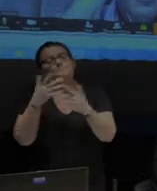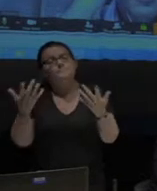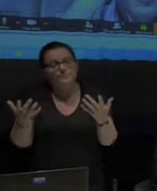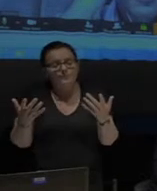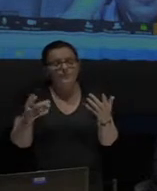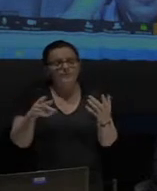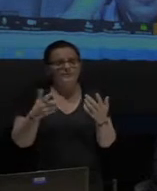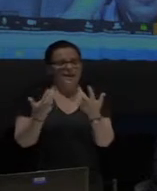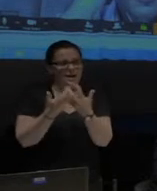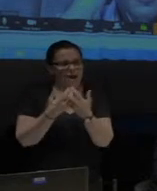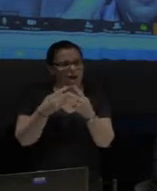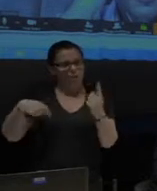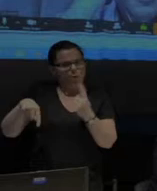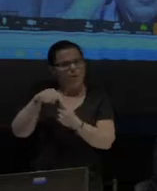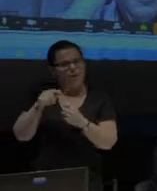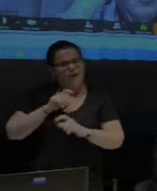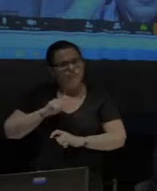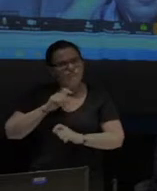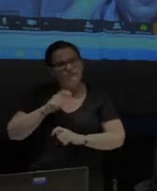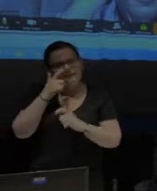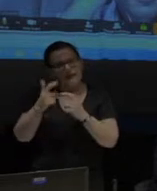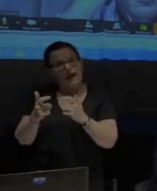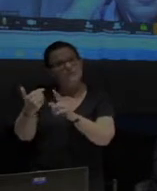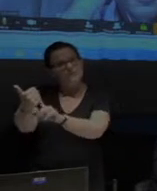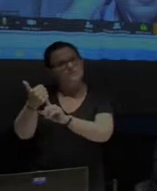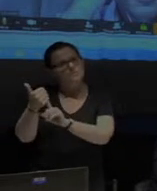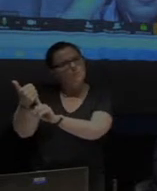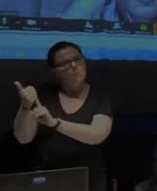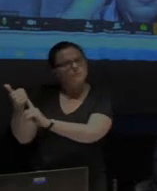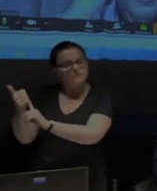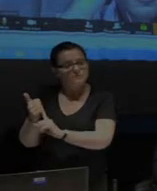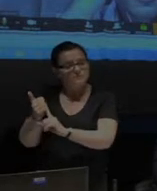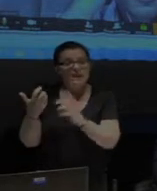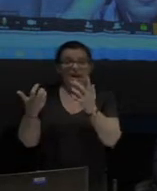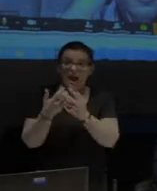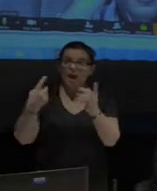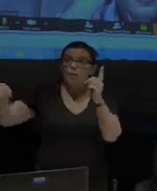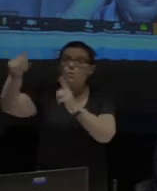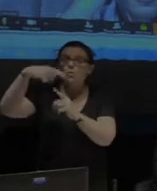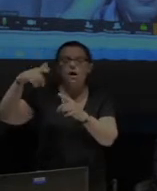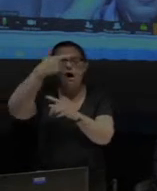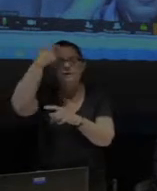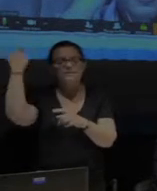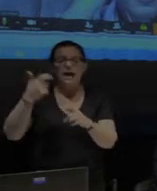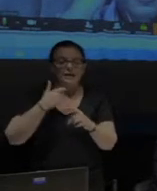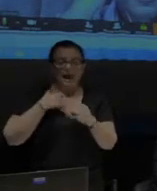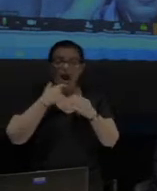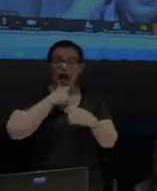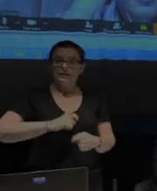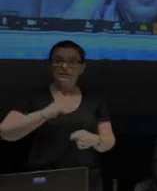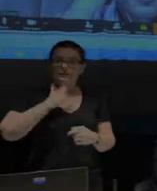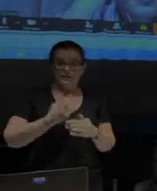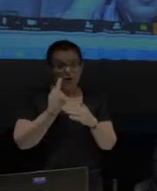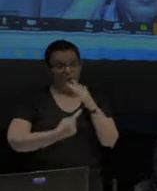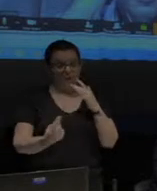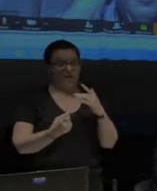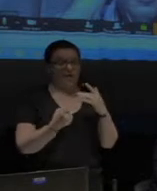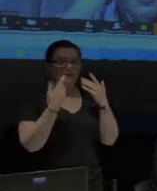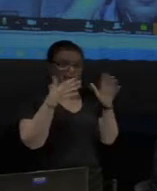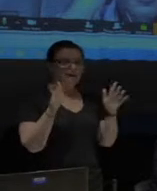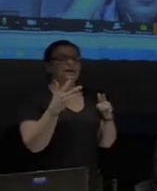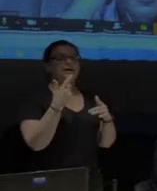those characteristics to be supported, and actually just people understanding generally identity isn't the tick box. We've done